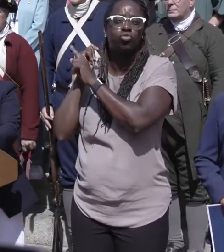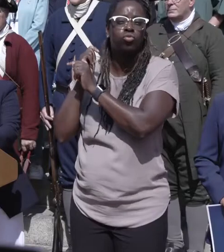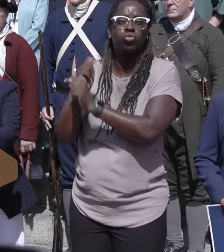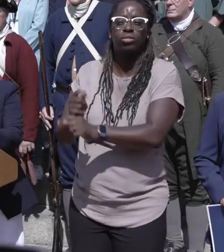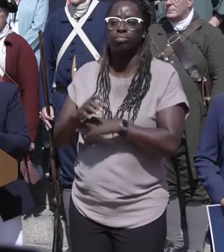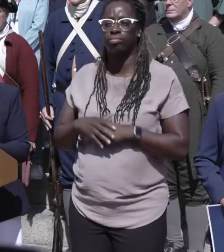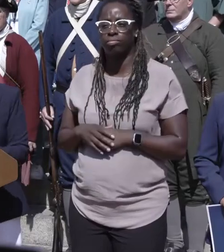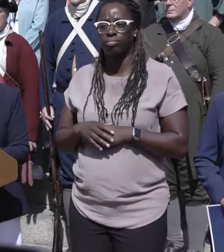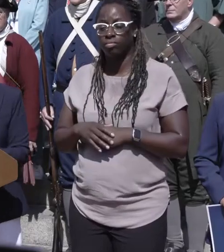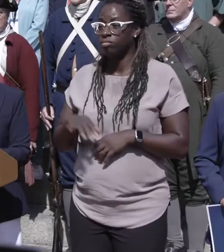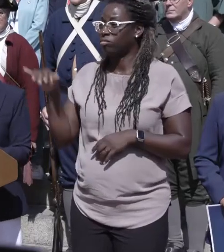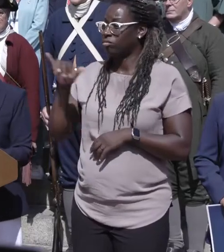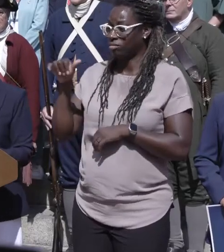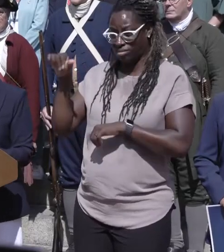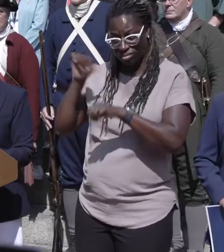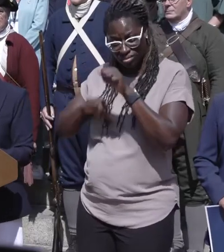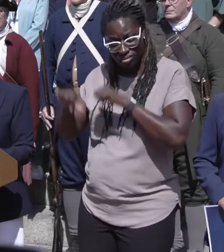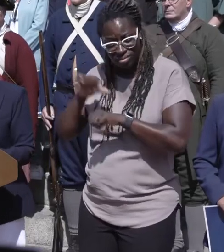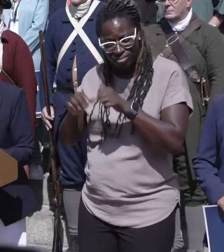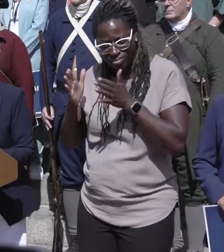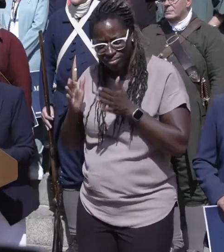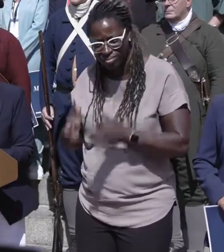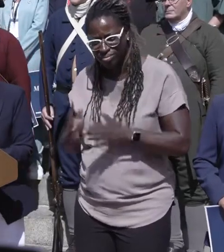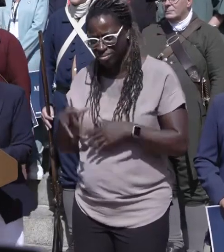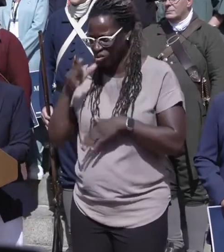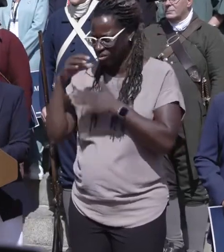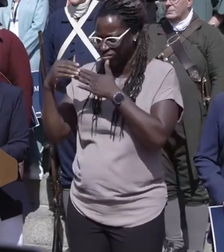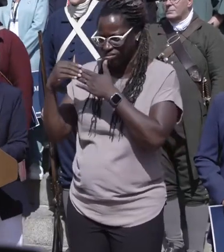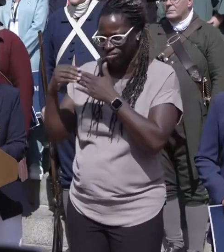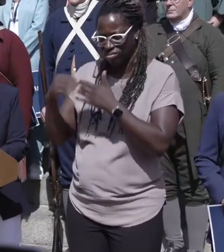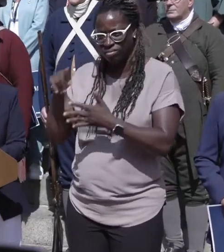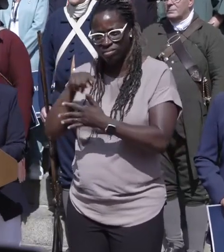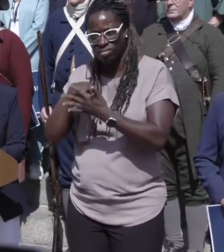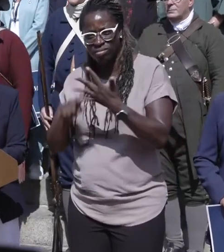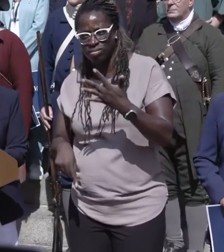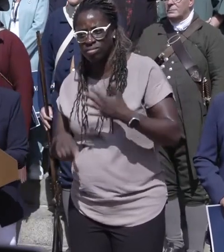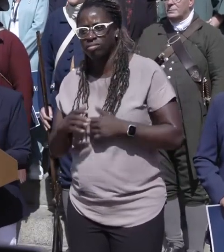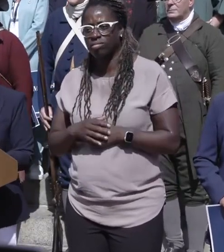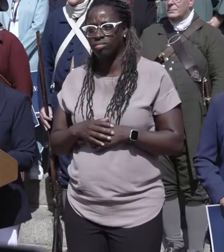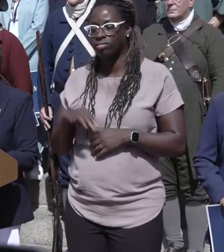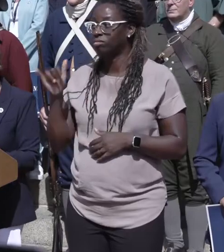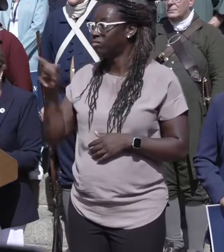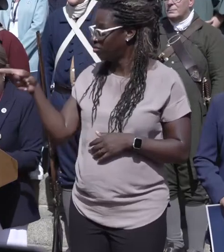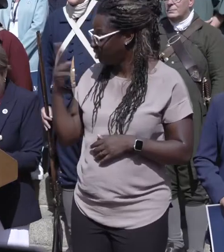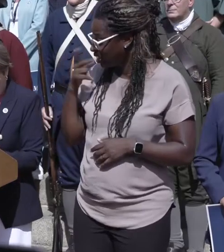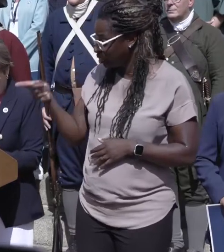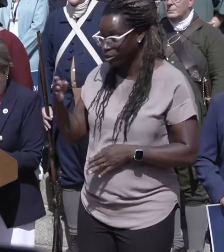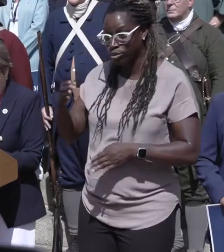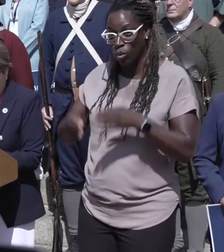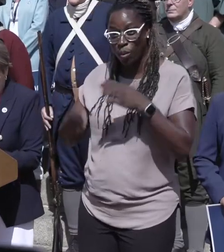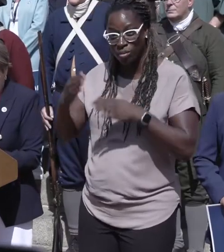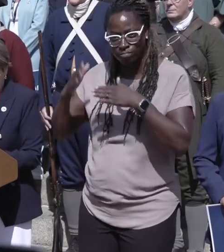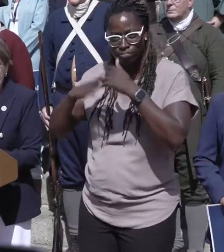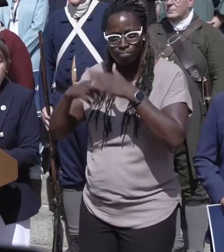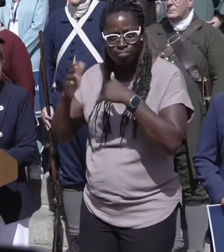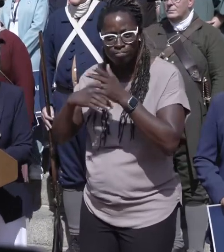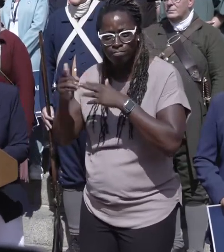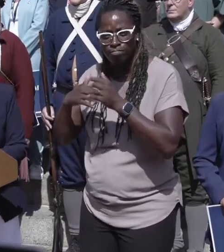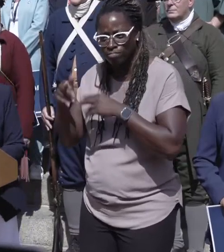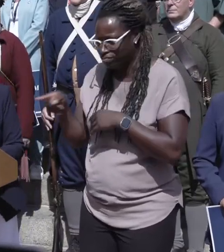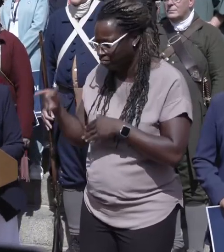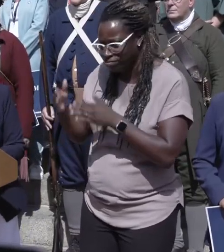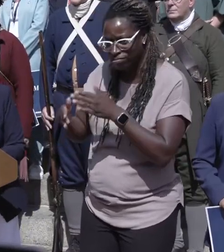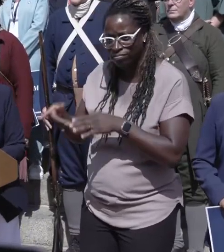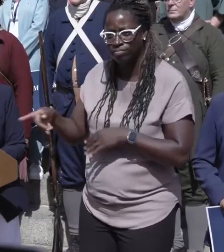leading revolutions today, from robotics to clean energy to medical discovery and so much more. Leaders